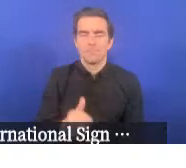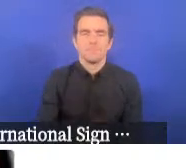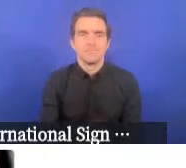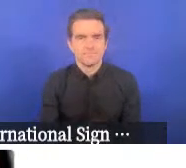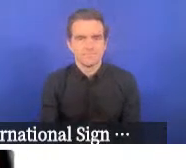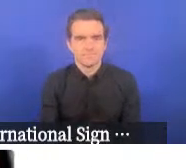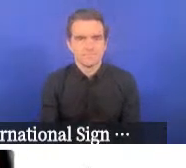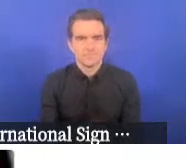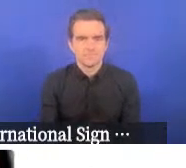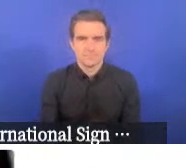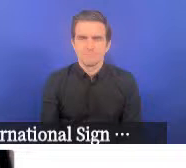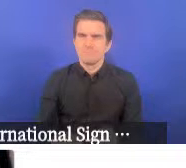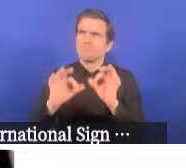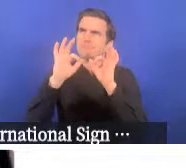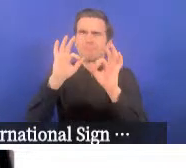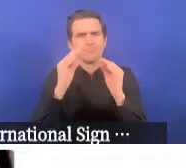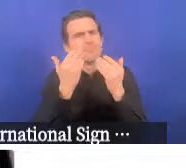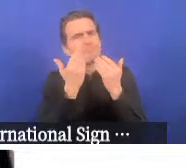the rest of the webinar. Thank you.